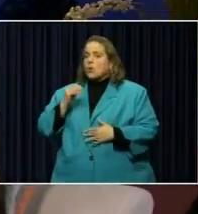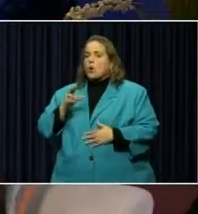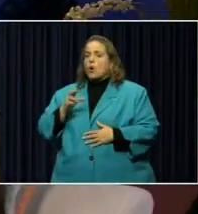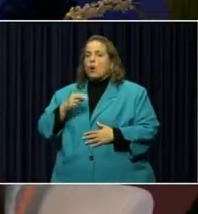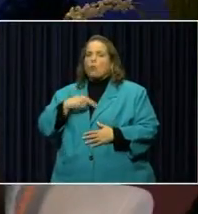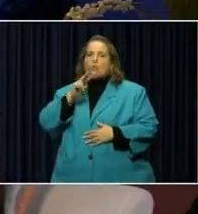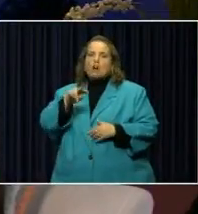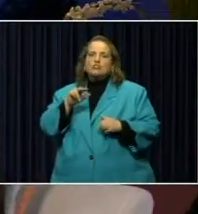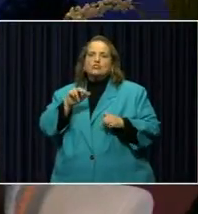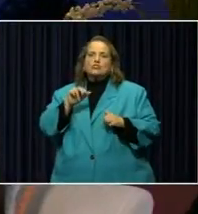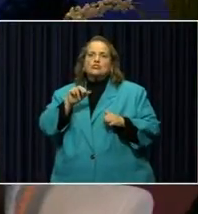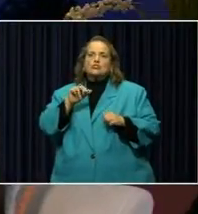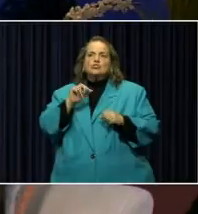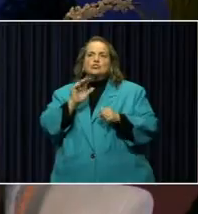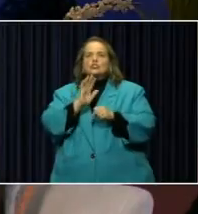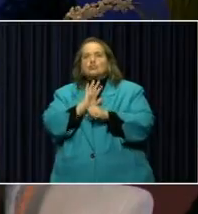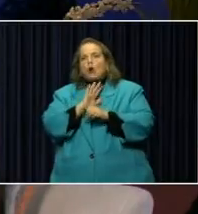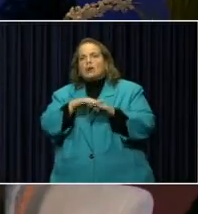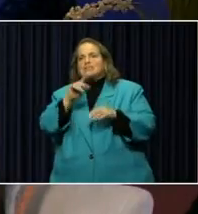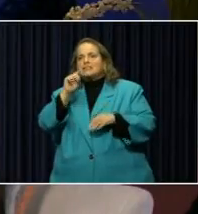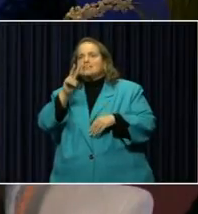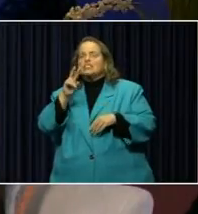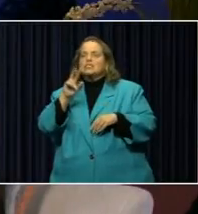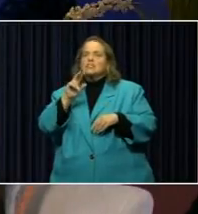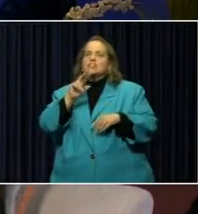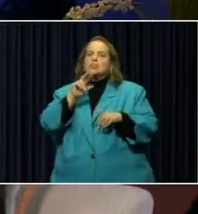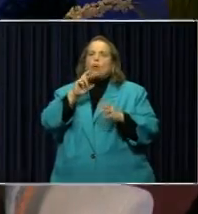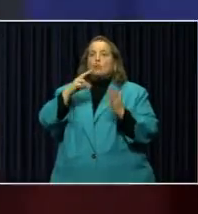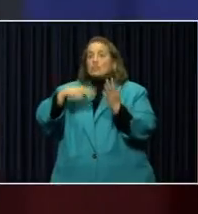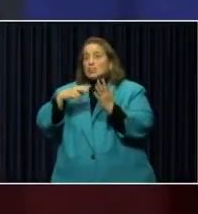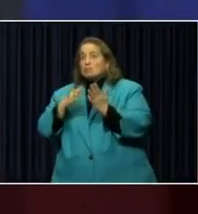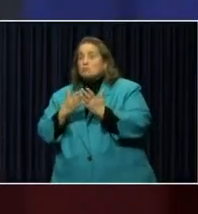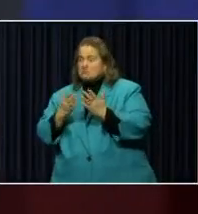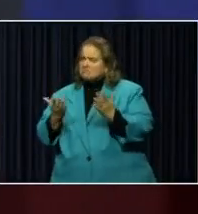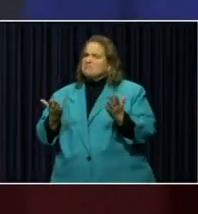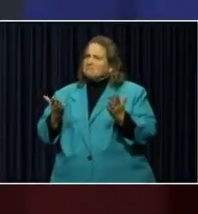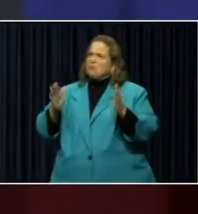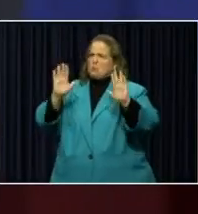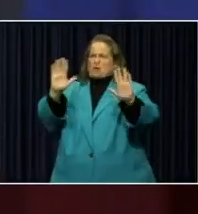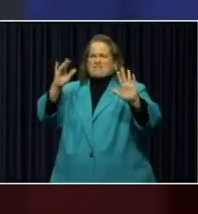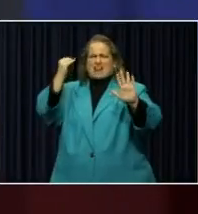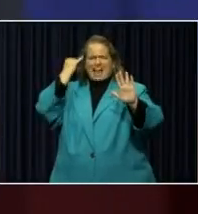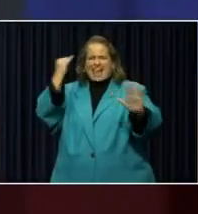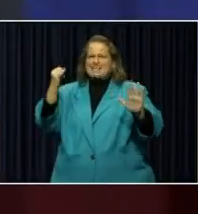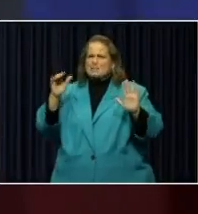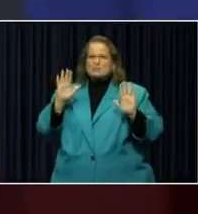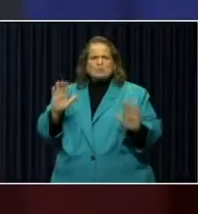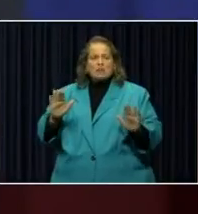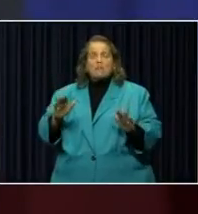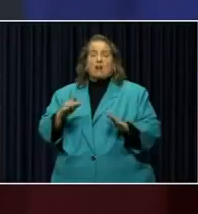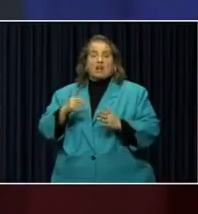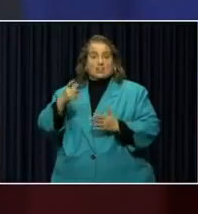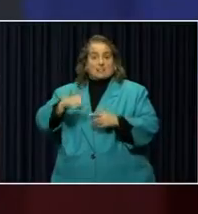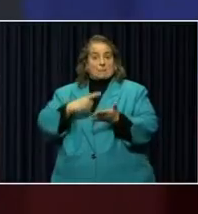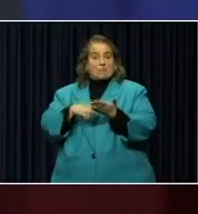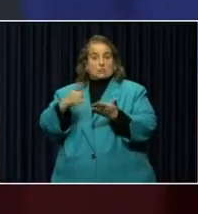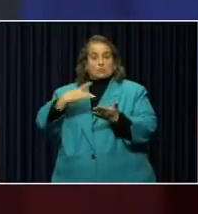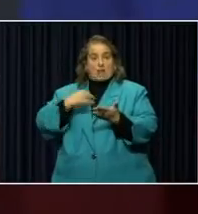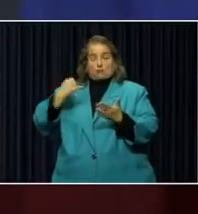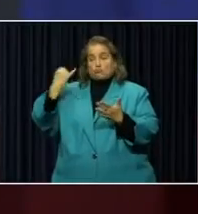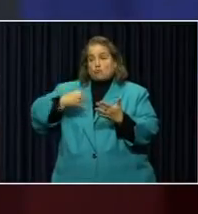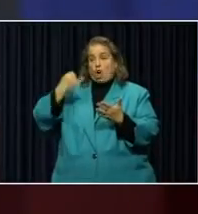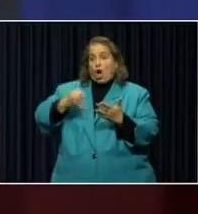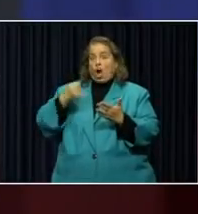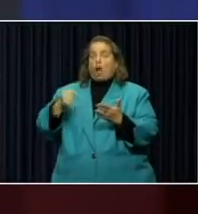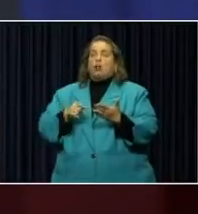a show or reading a book. Yeah, those are all great ideas. And sometimes you like to draw or write in your journal.